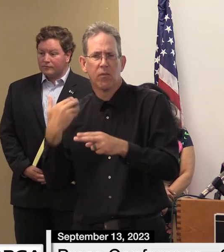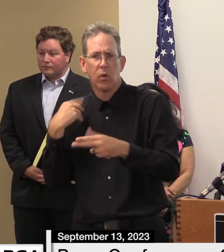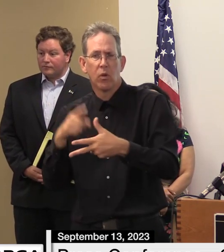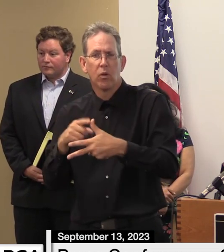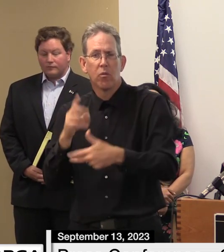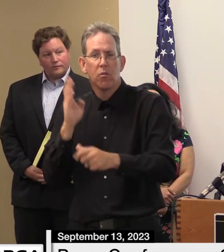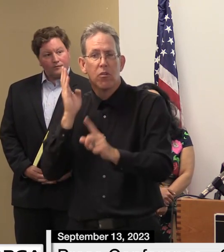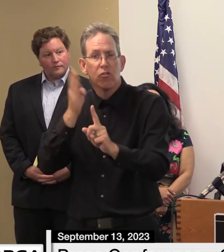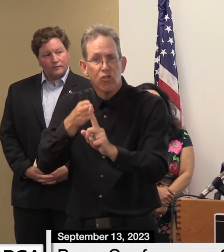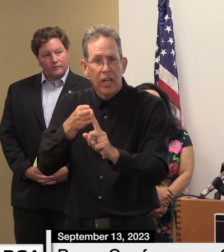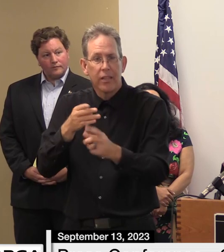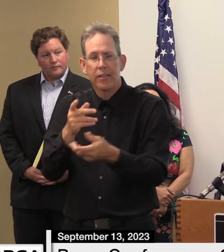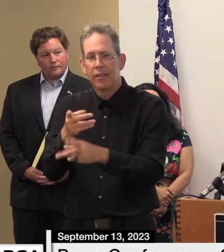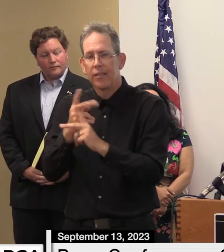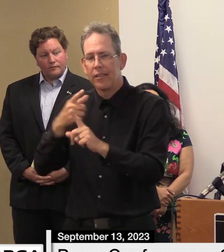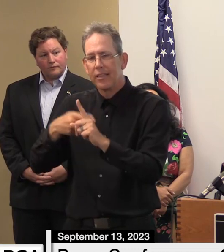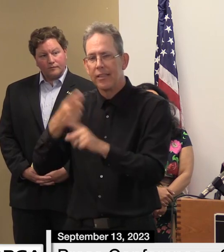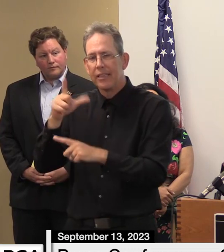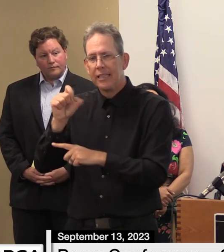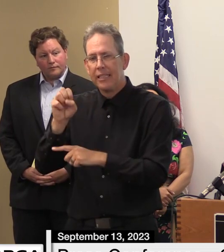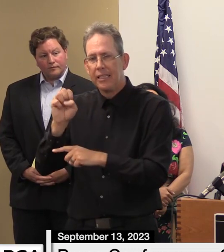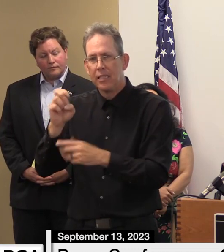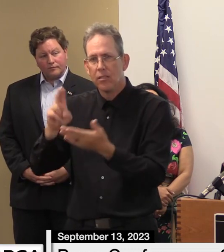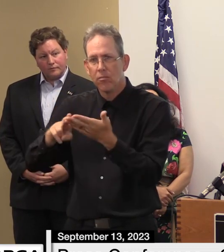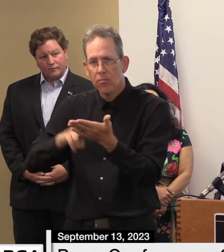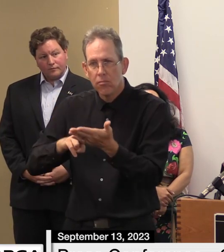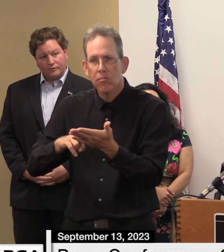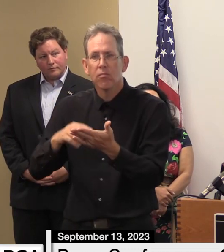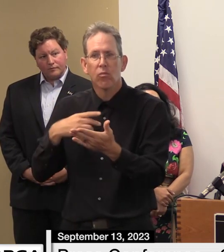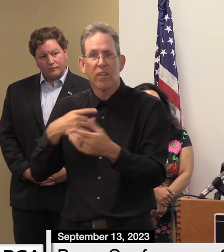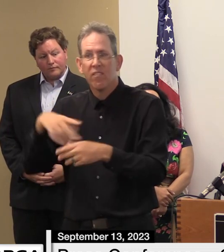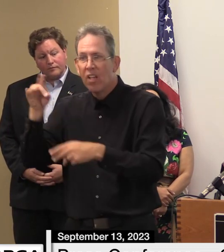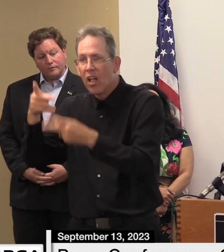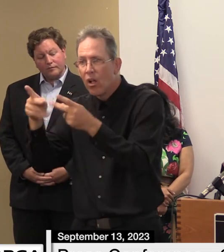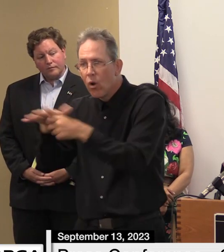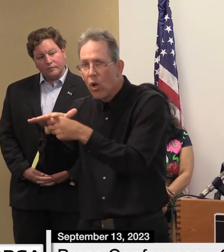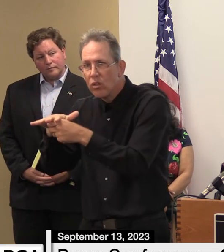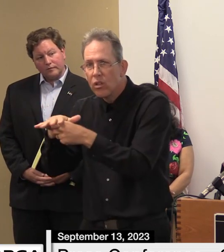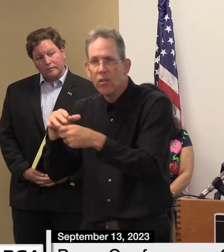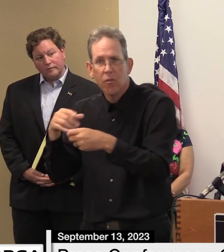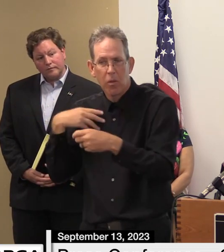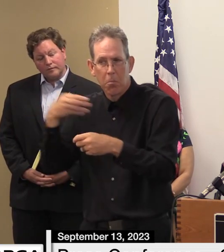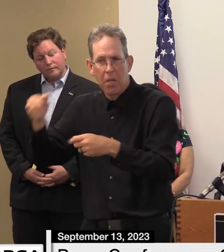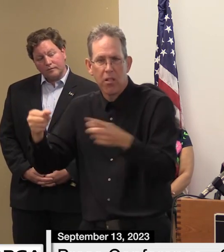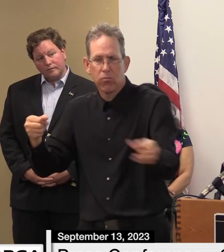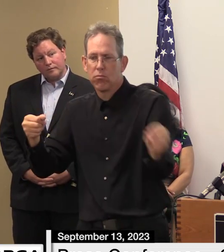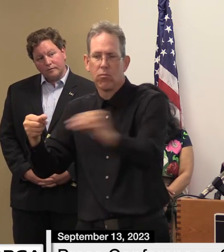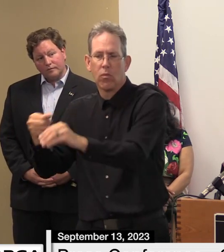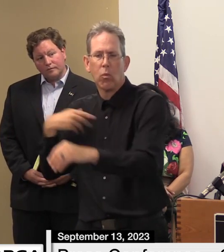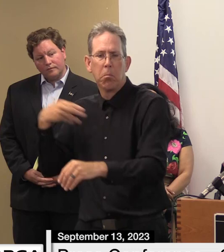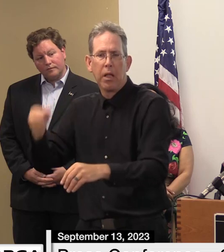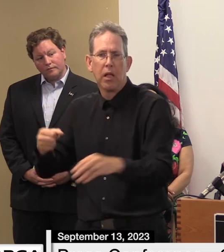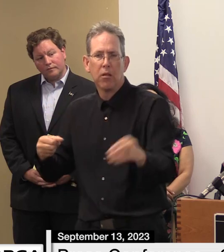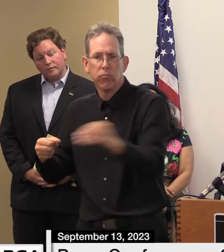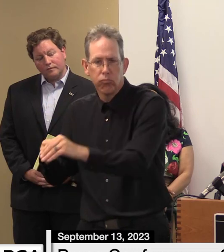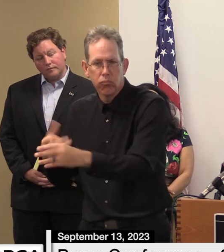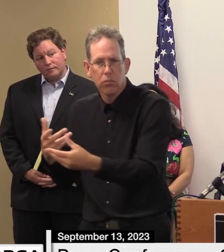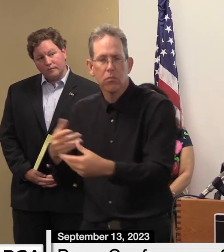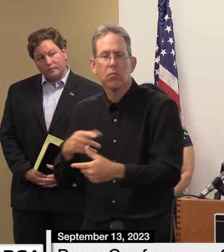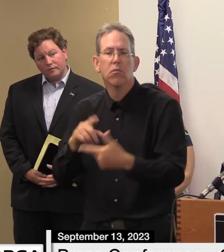direct house, a lease where we find a location and we lease it for them. The second is finding